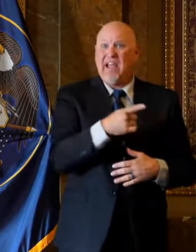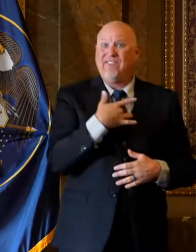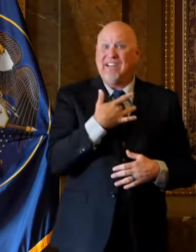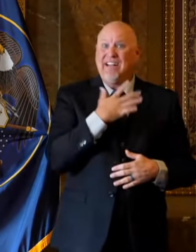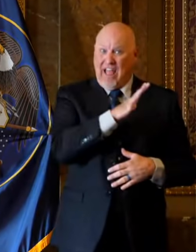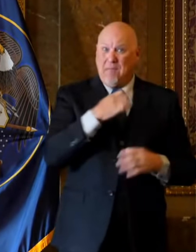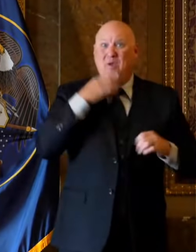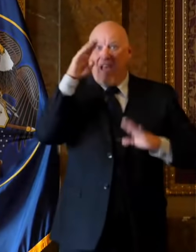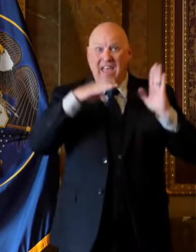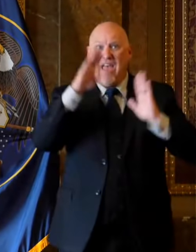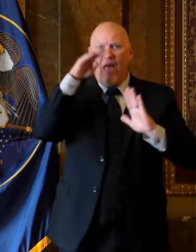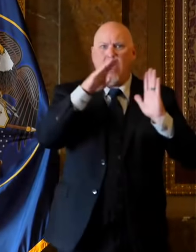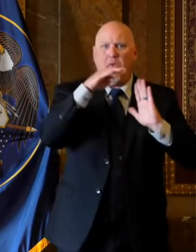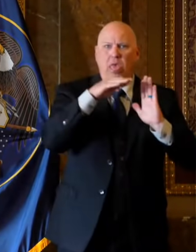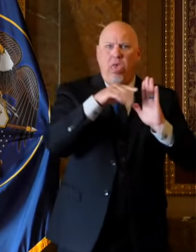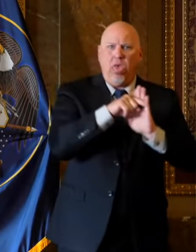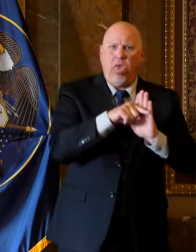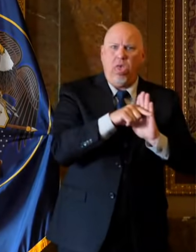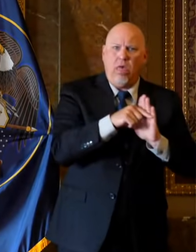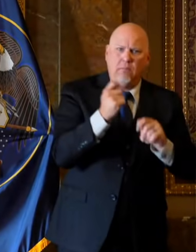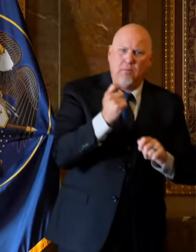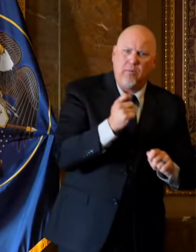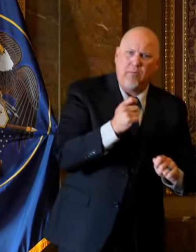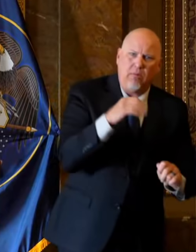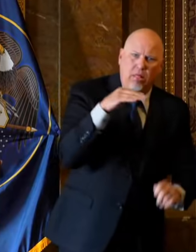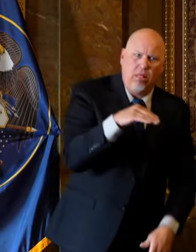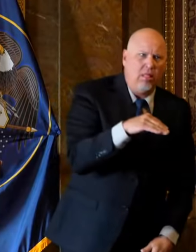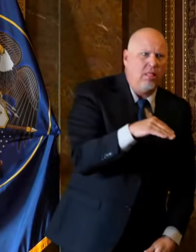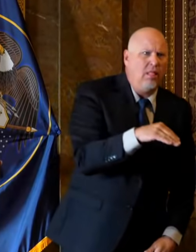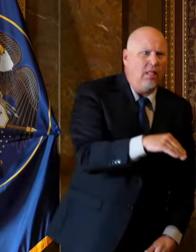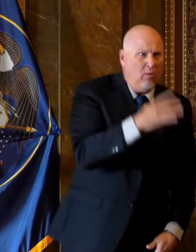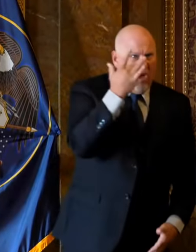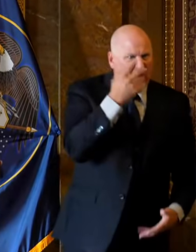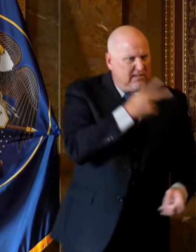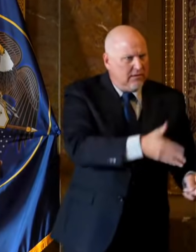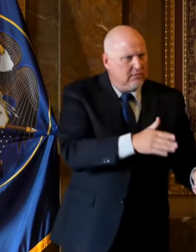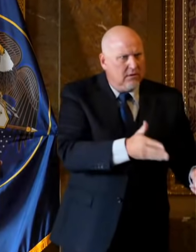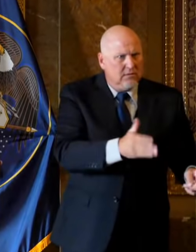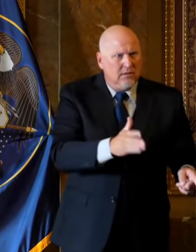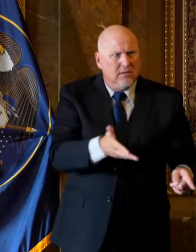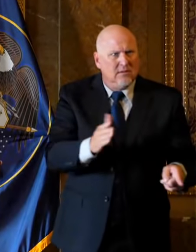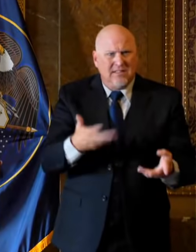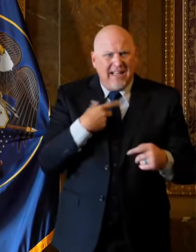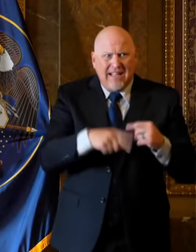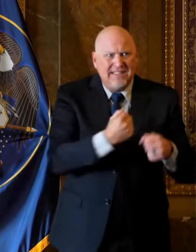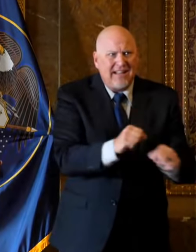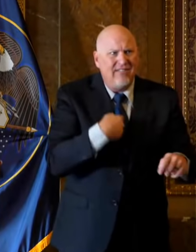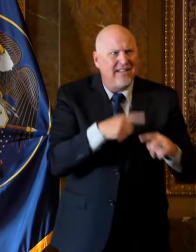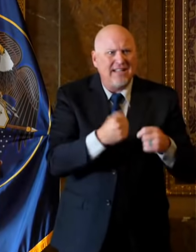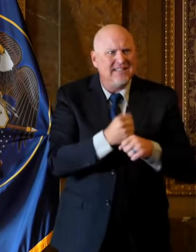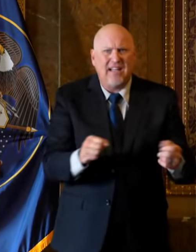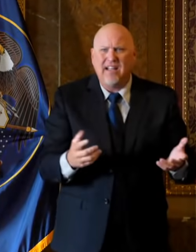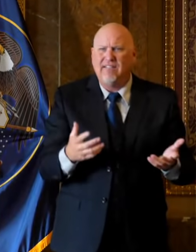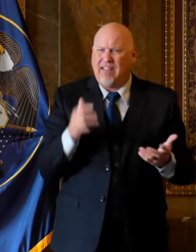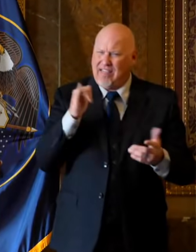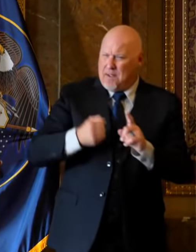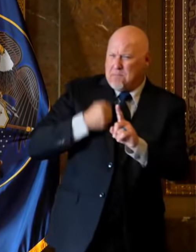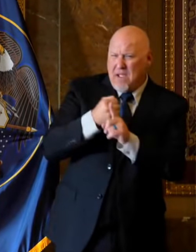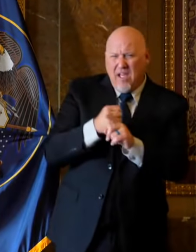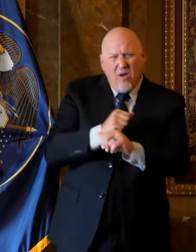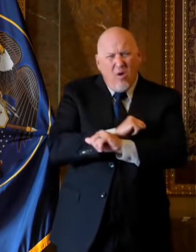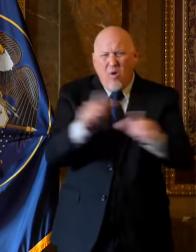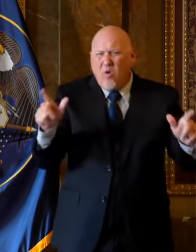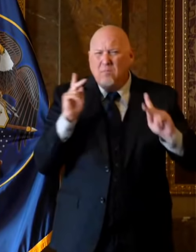is being done to our healthcare system affects even folks who don't have COVID. Get hit by a